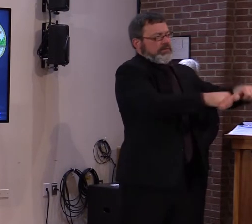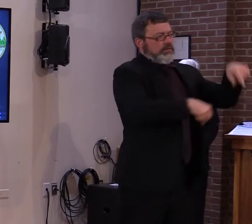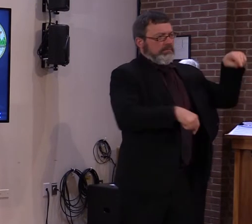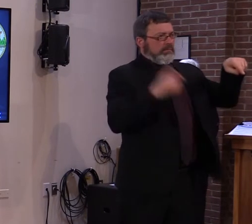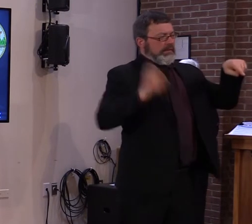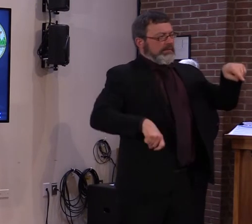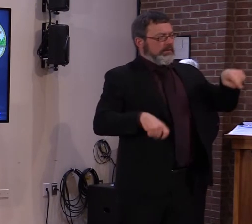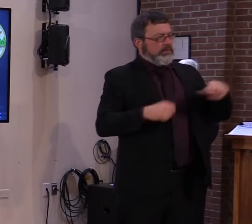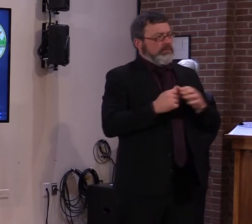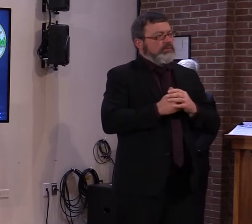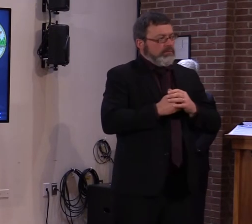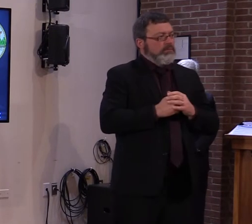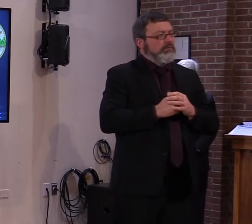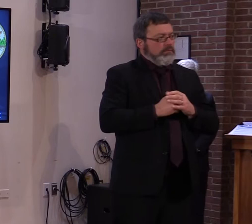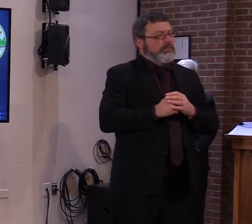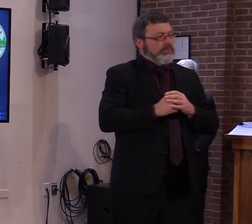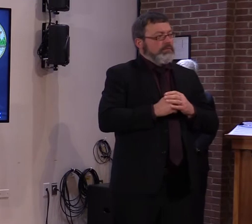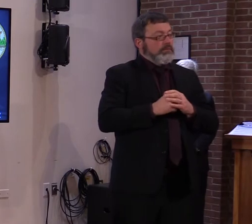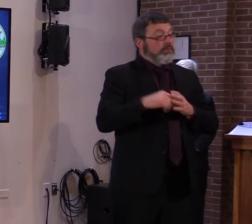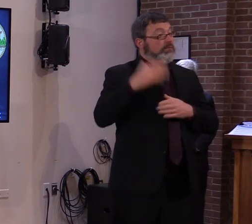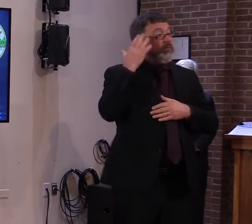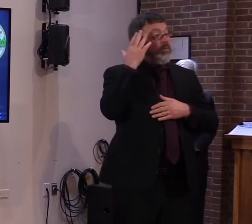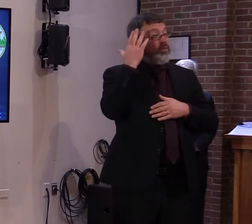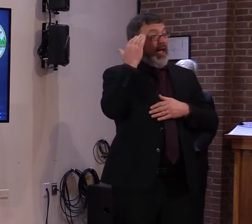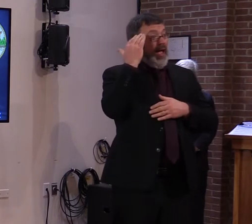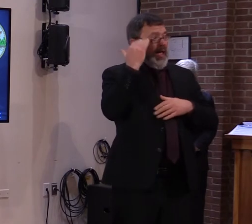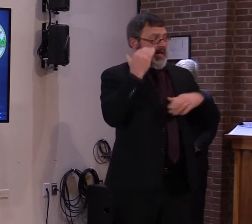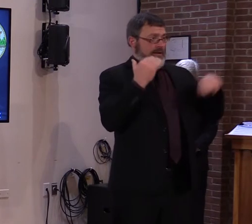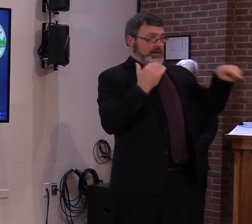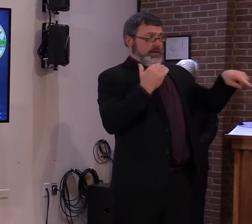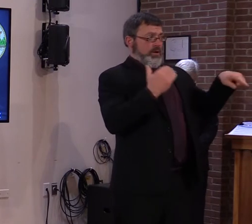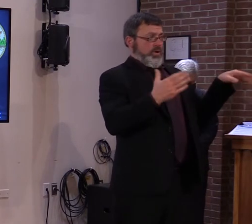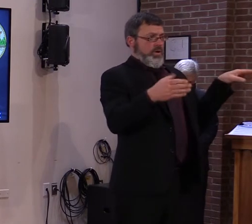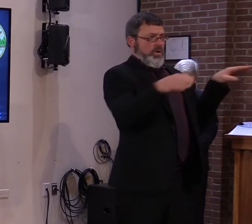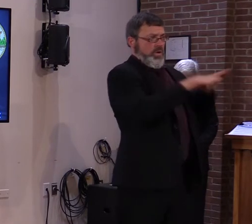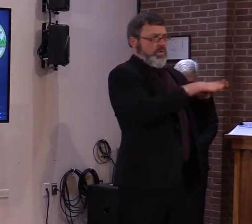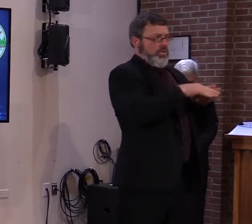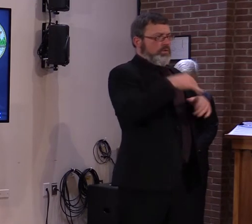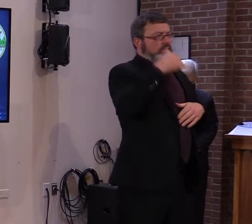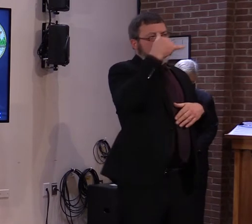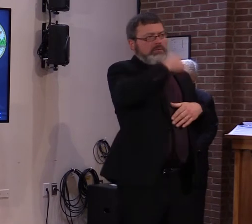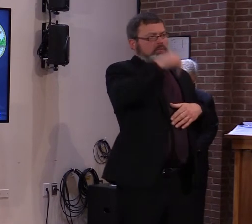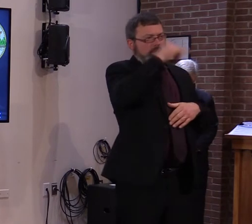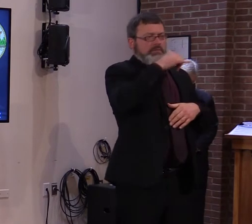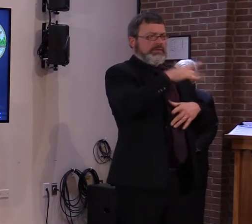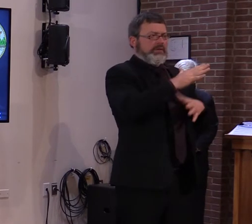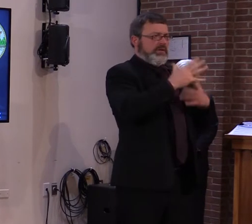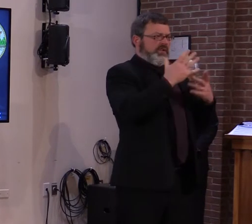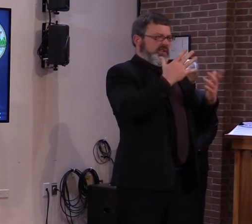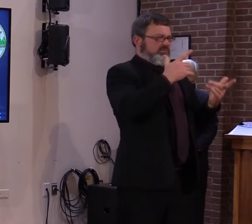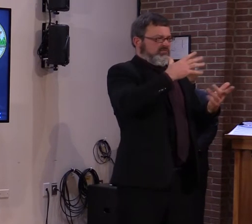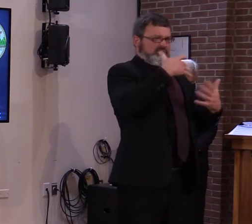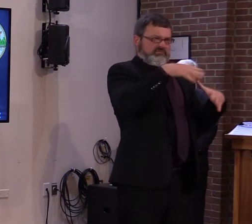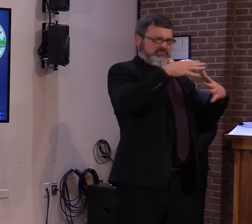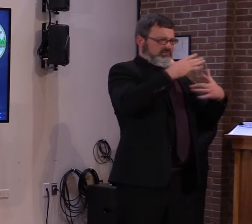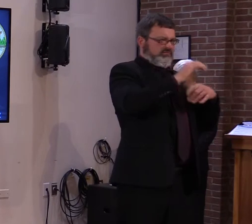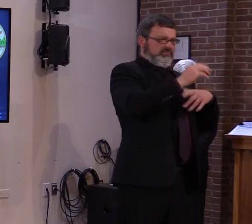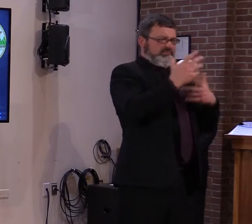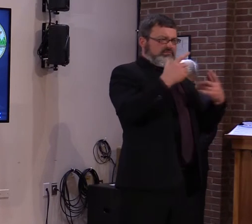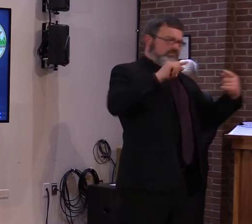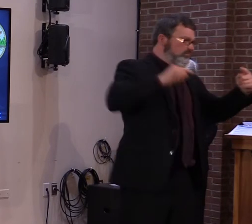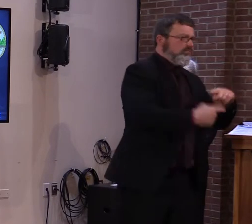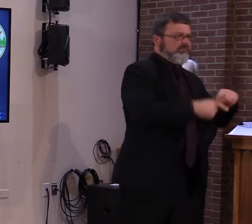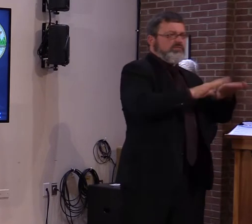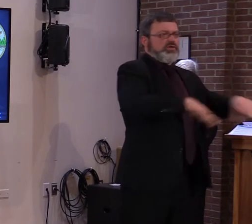to the long-term education and mental health of an entire generation due to school closure outweighs the low rates of infection in children,